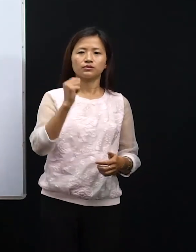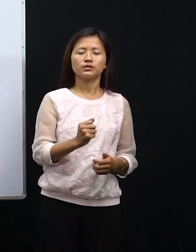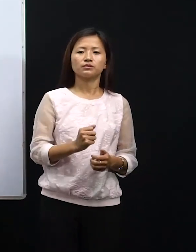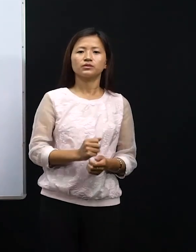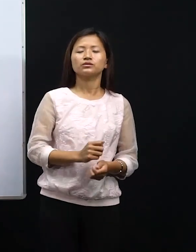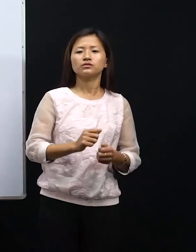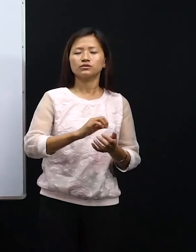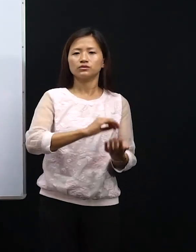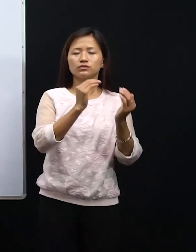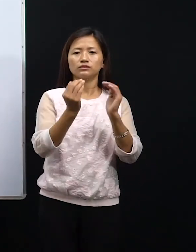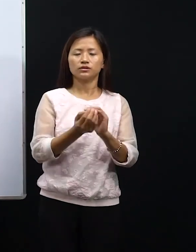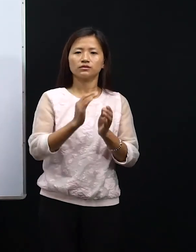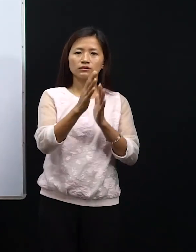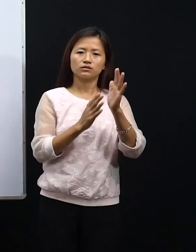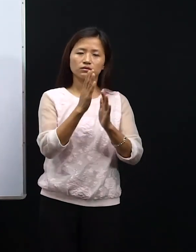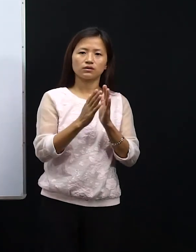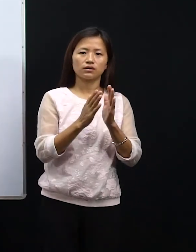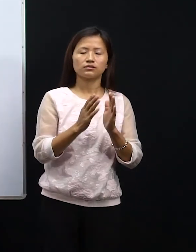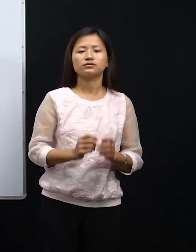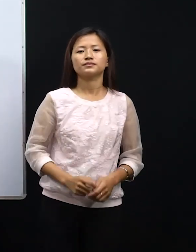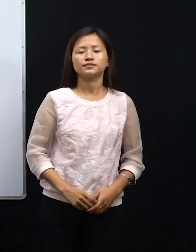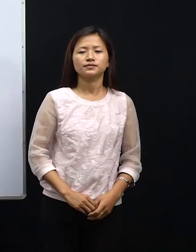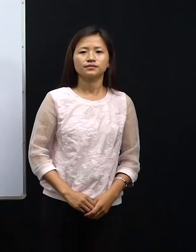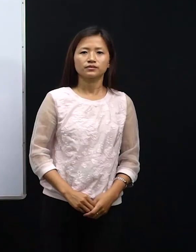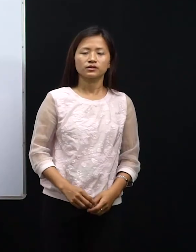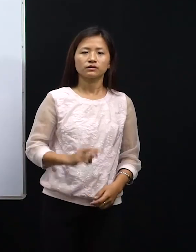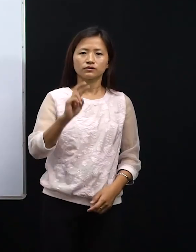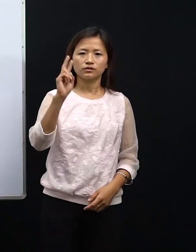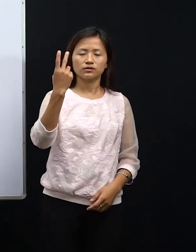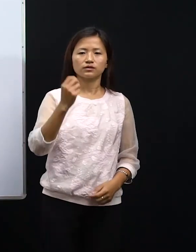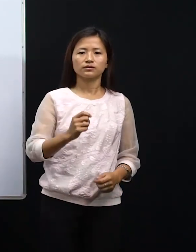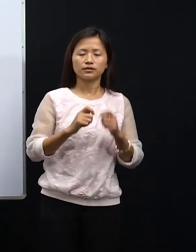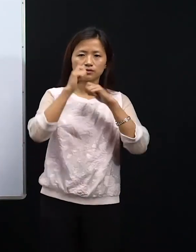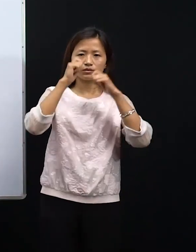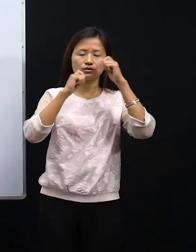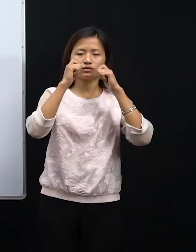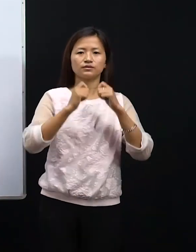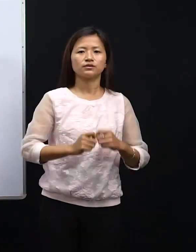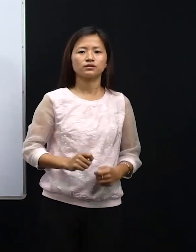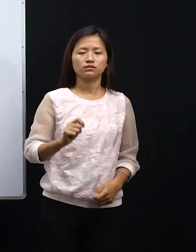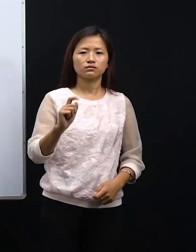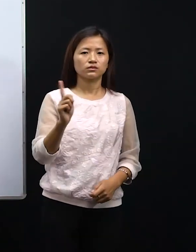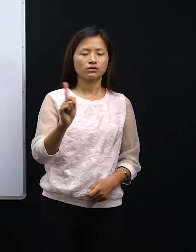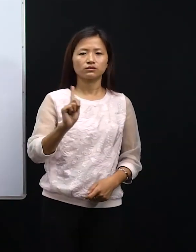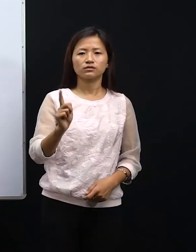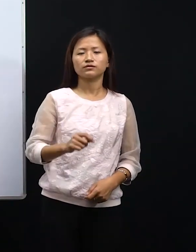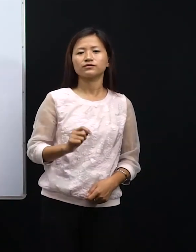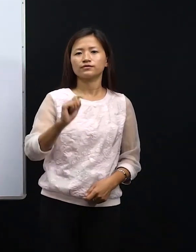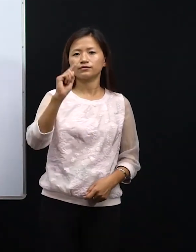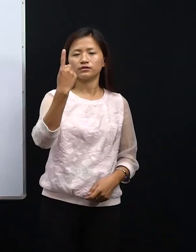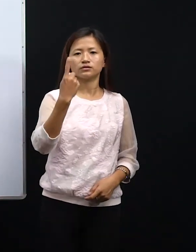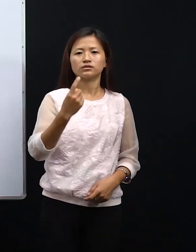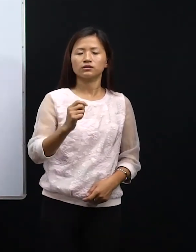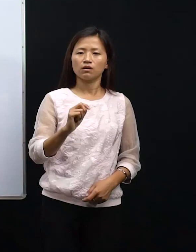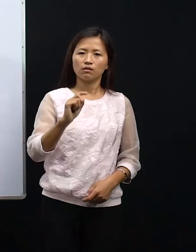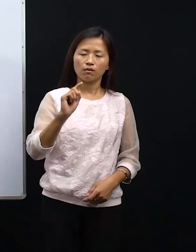subtraction, please keep in mind that you have to change the sign of the second expression. Not the first, only the second, okay?